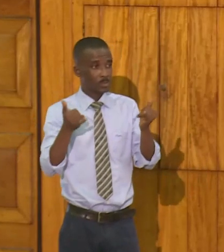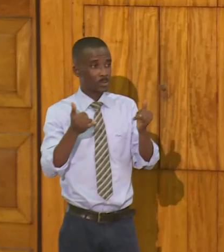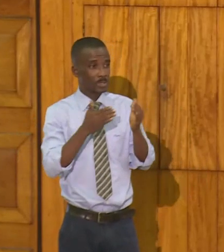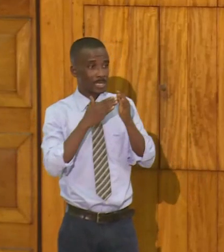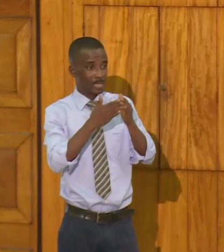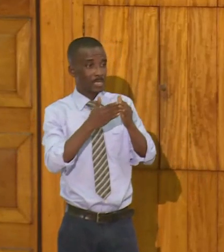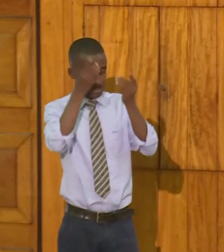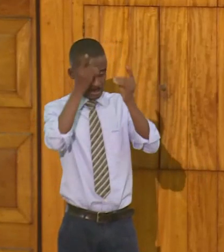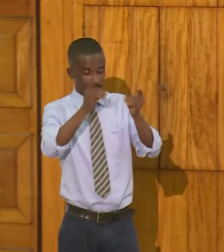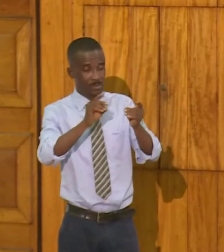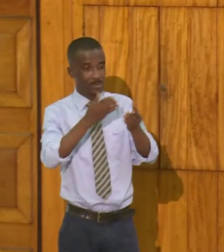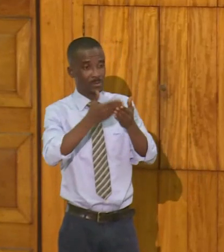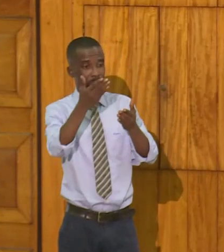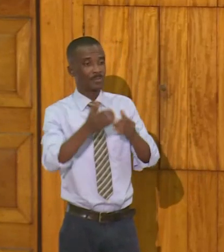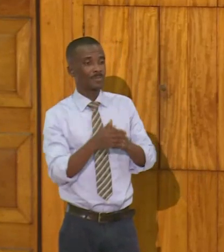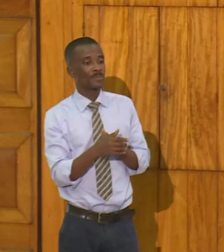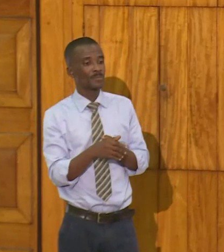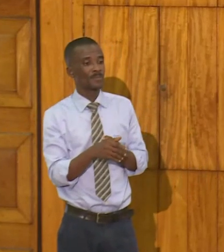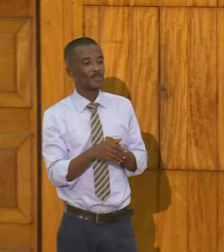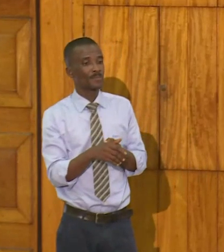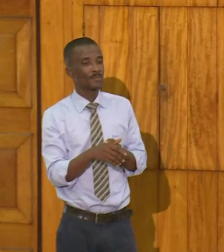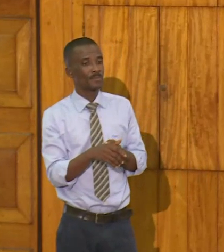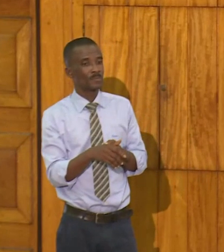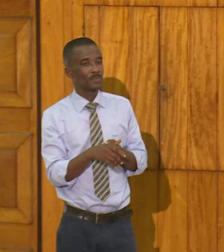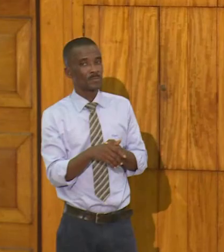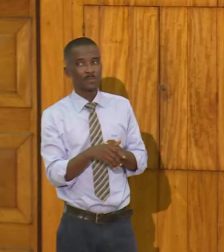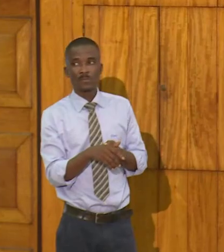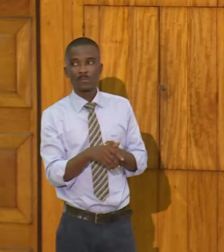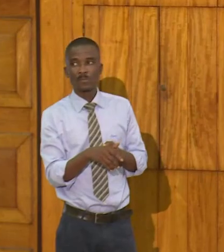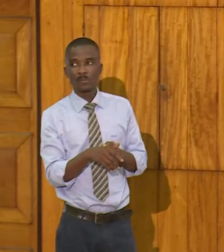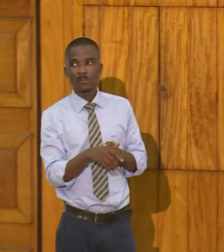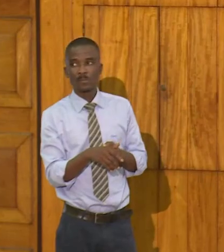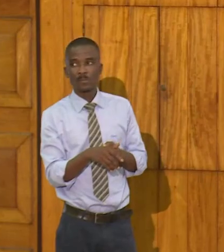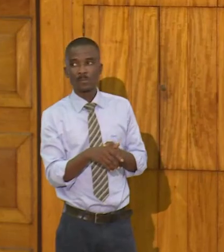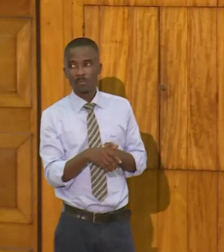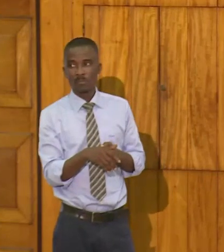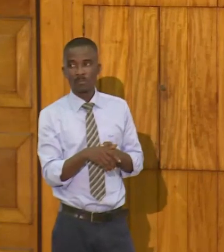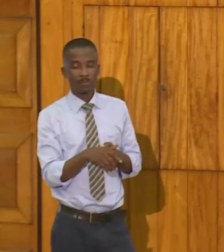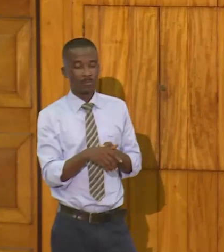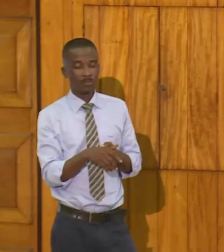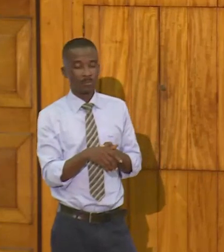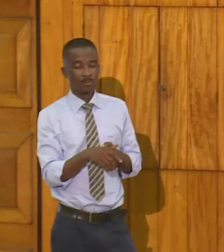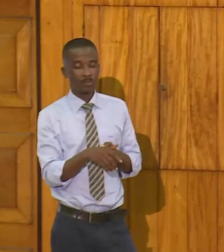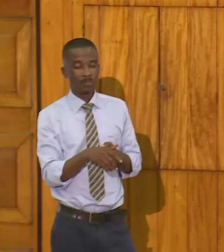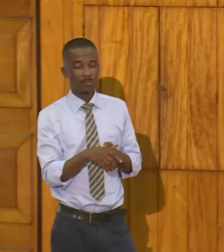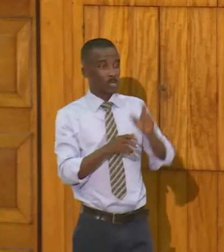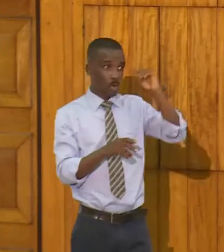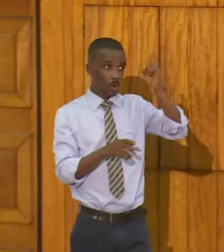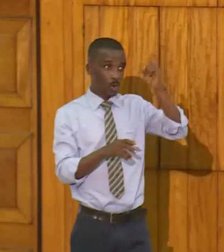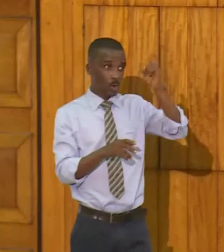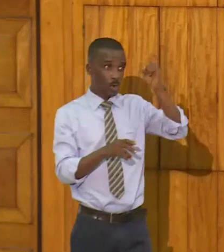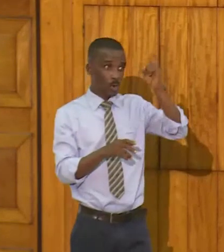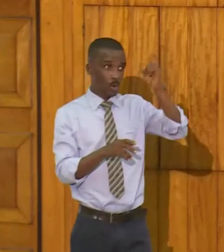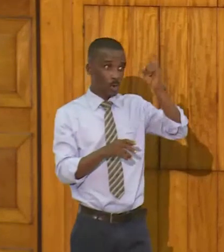guided the decision to use Zankle Laboratories. Now, for the public lab, which is in Maiduguri, we did not